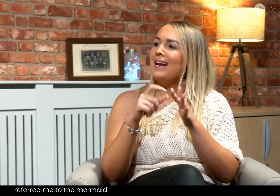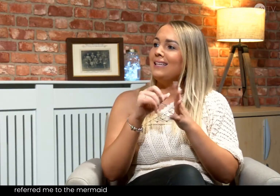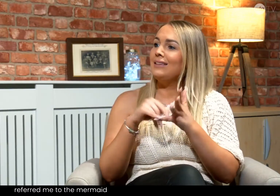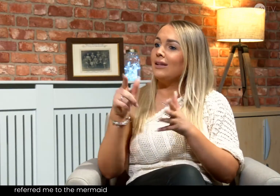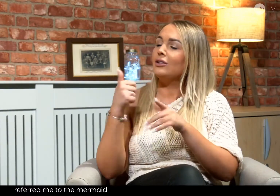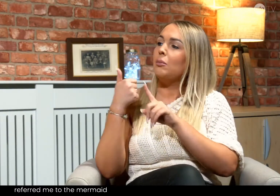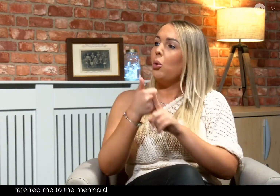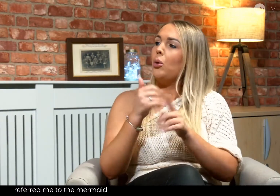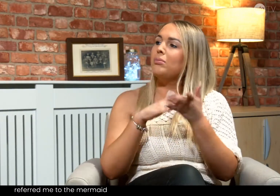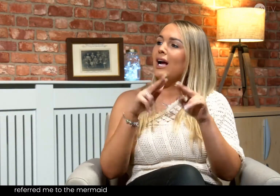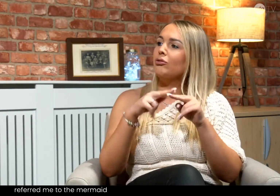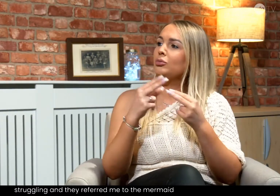charity,